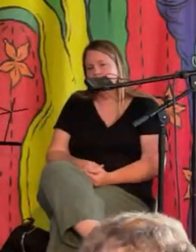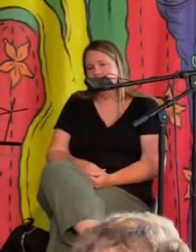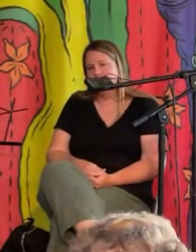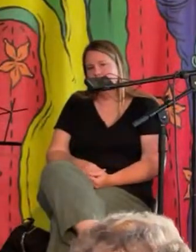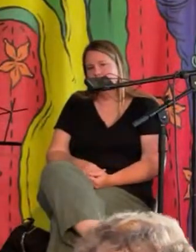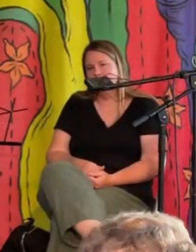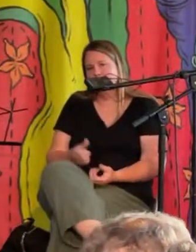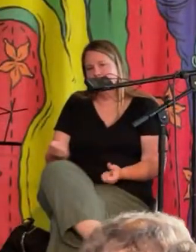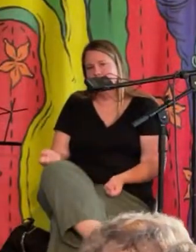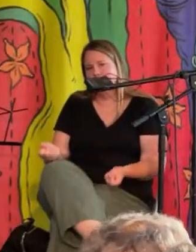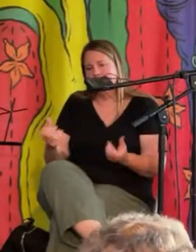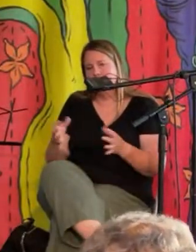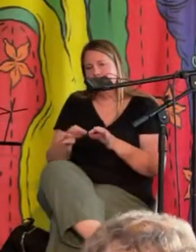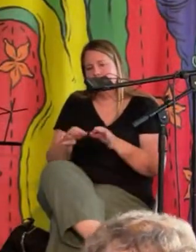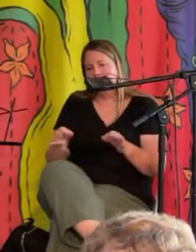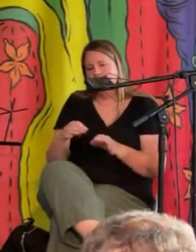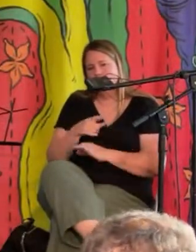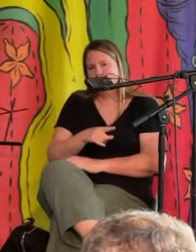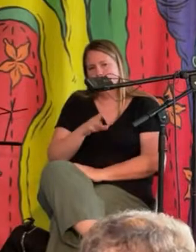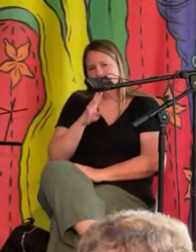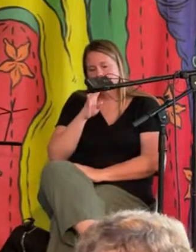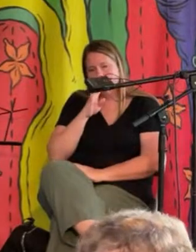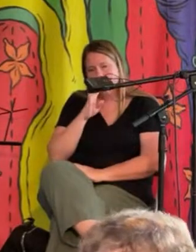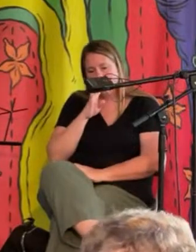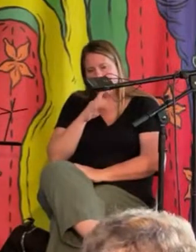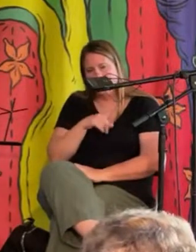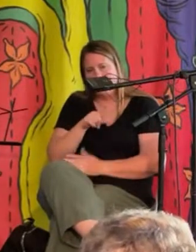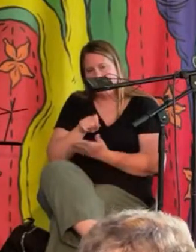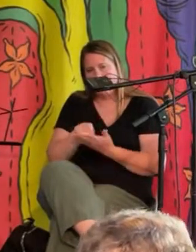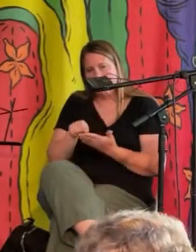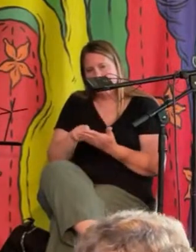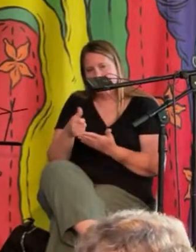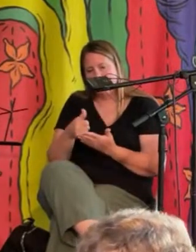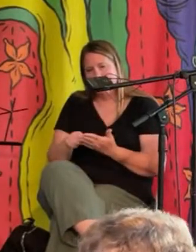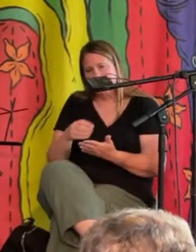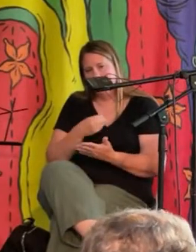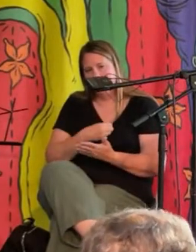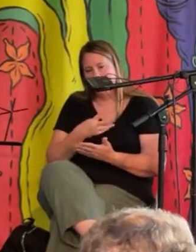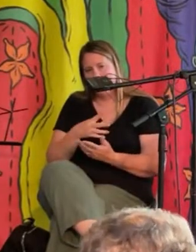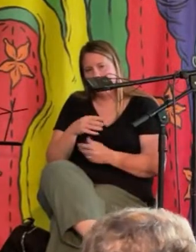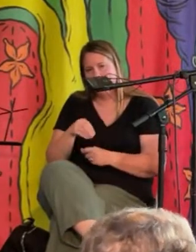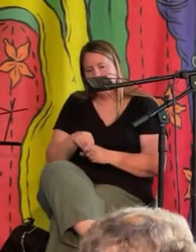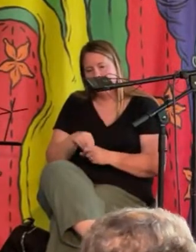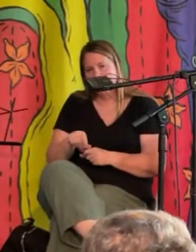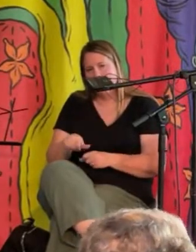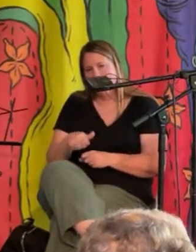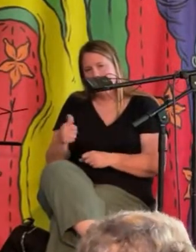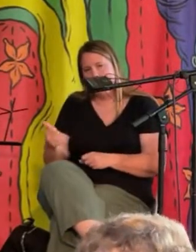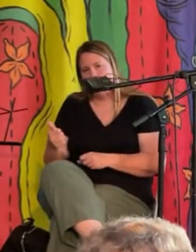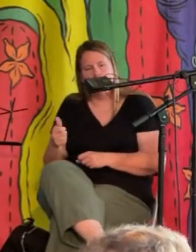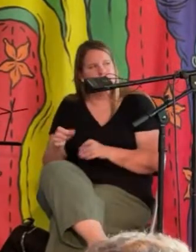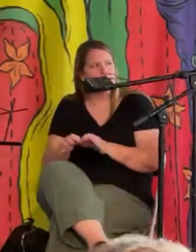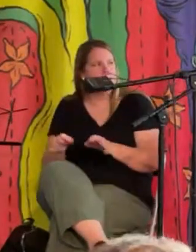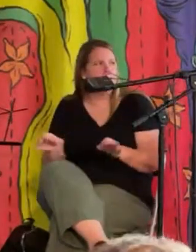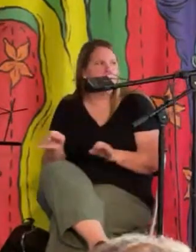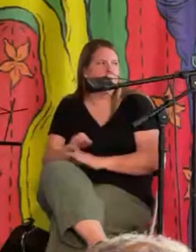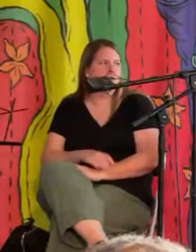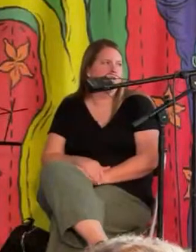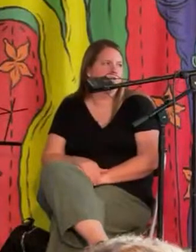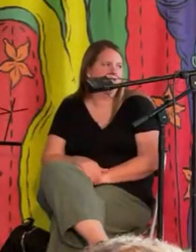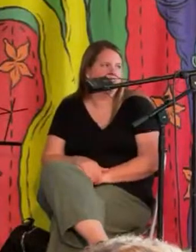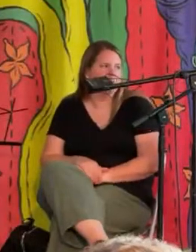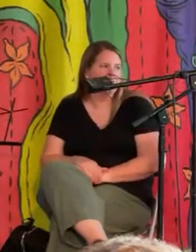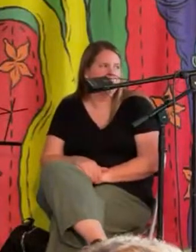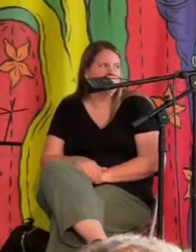many languages do you speak, and have you written any poetry in languages other than English? How